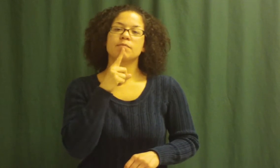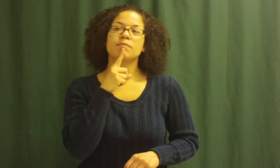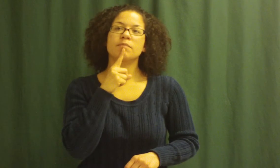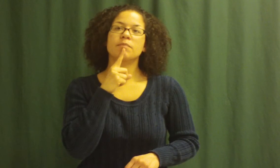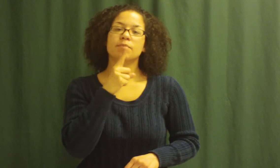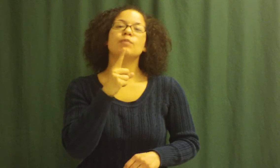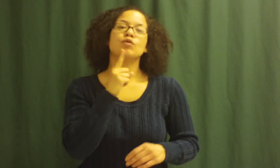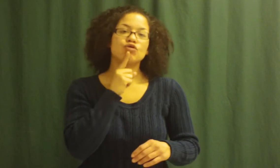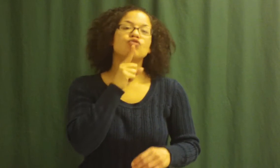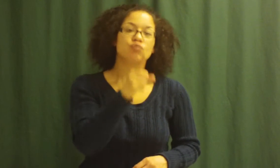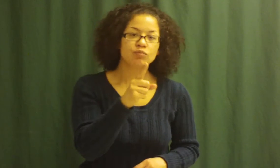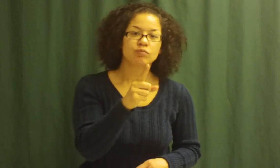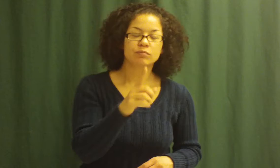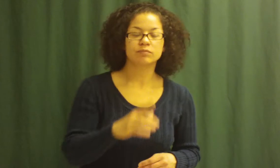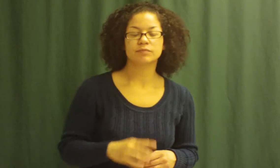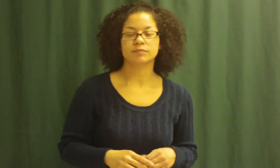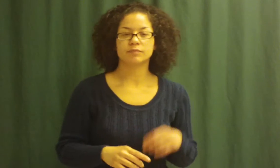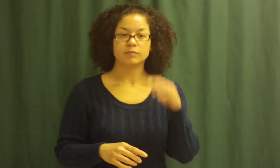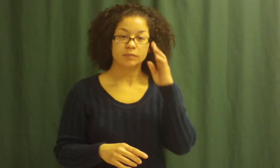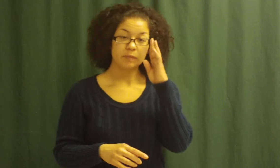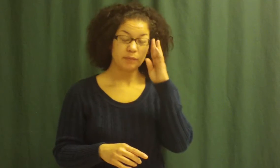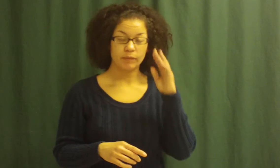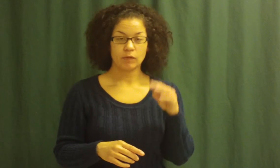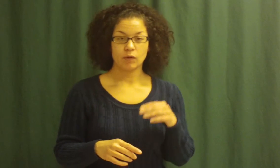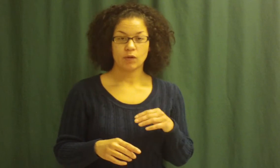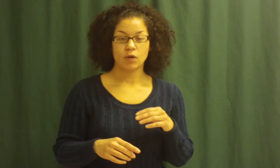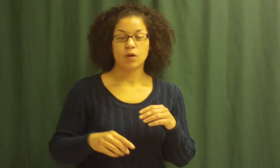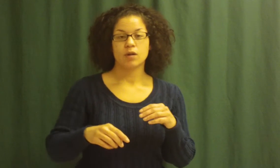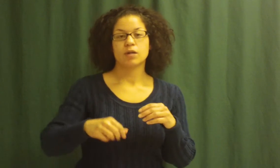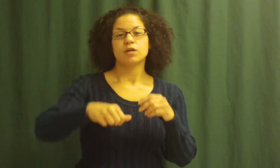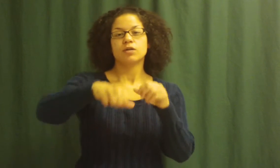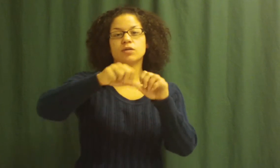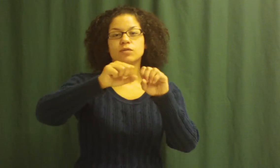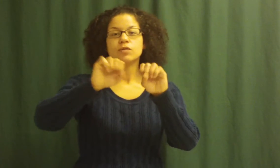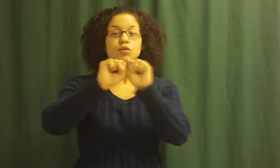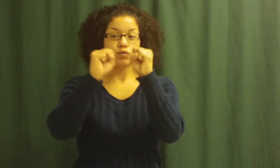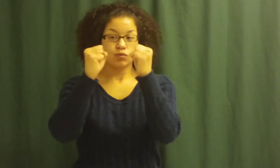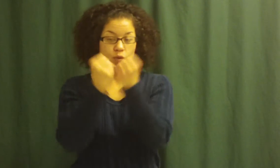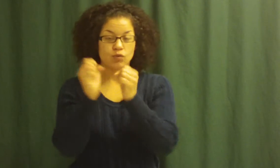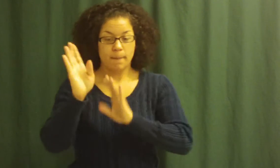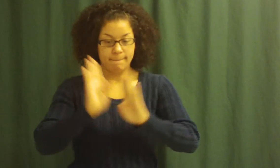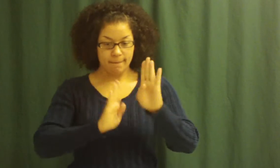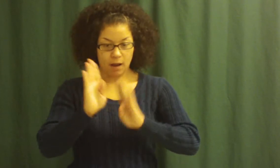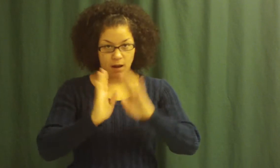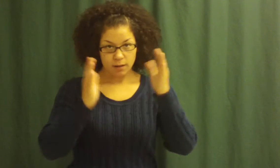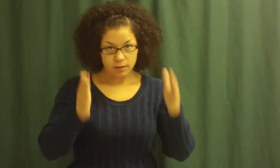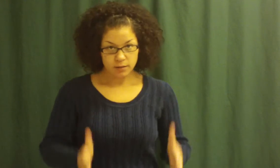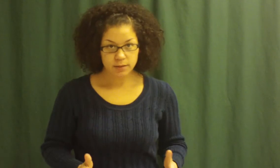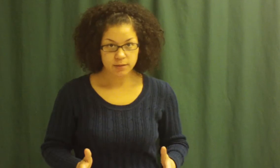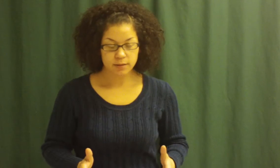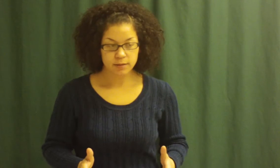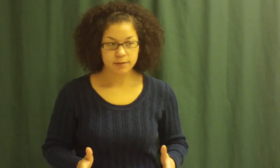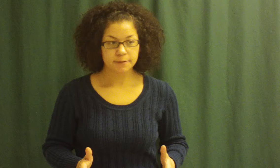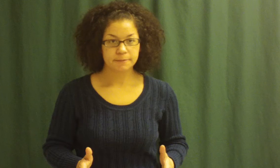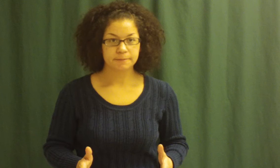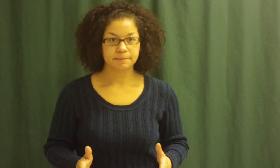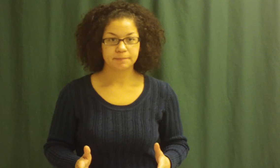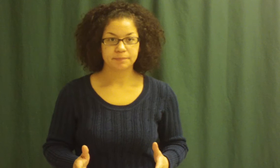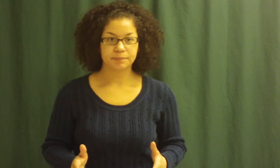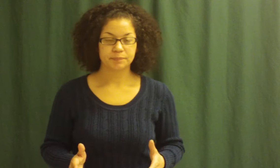Social biologists also hold that people whose selected behaviors